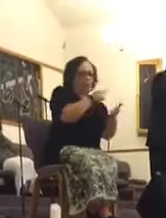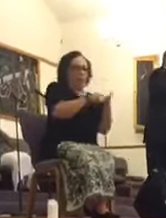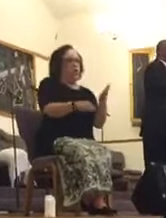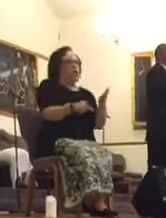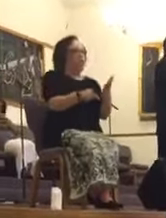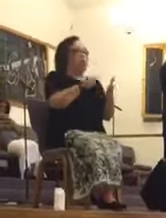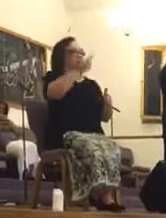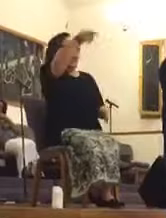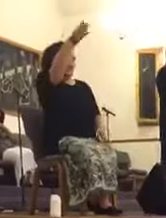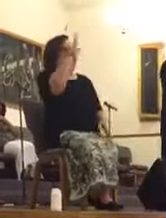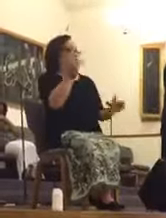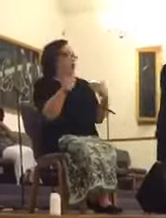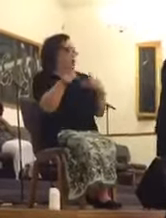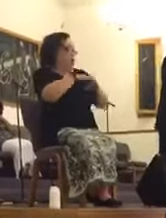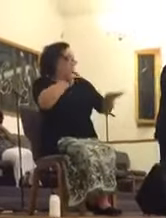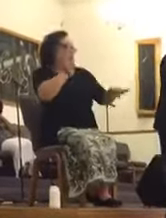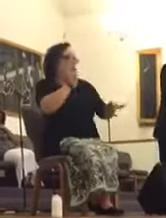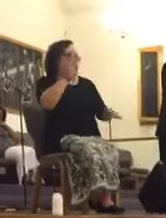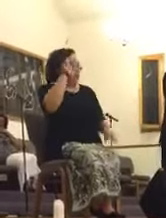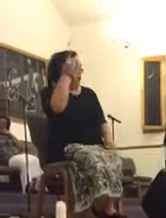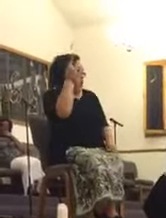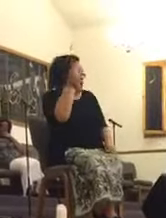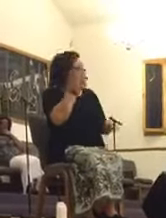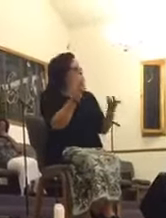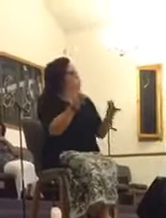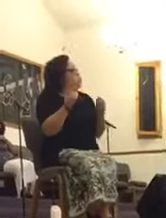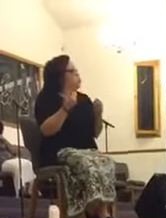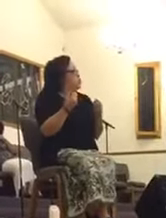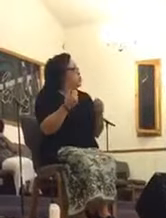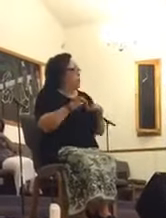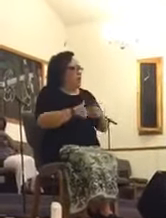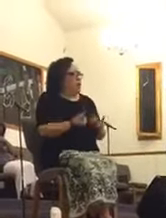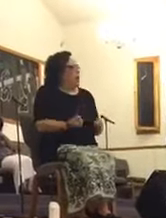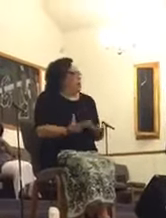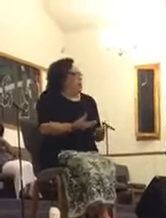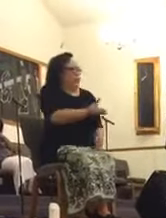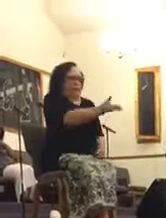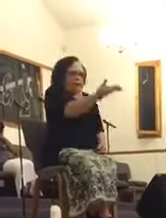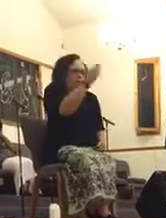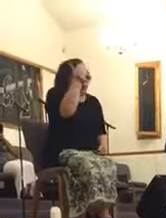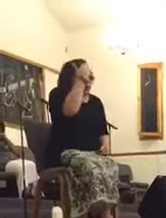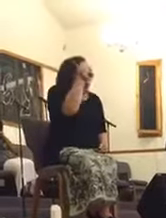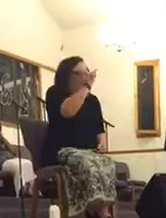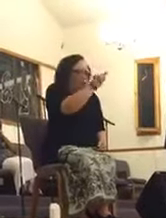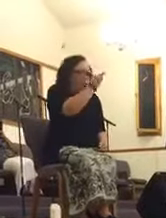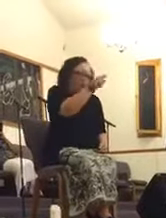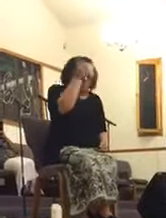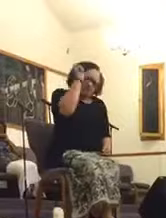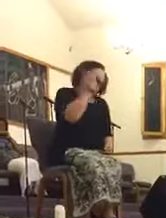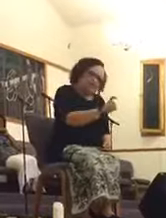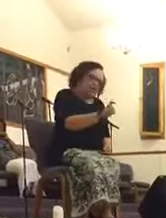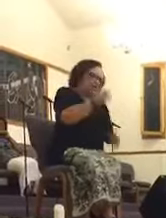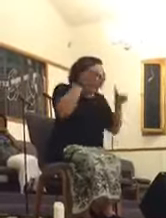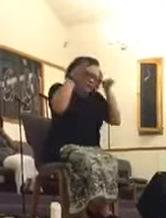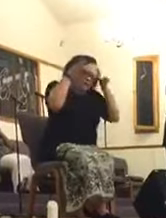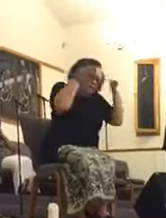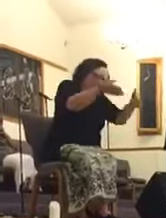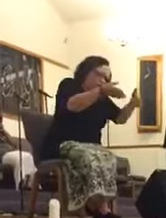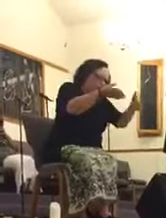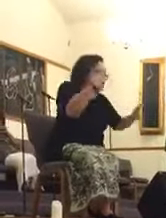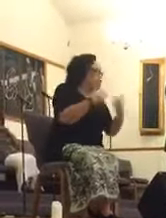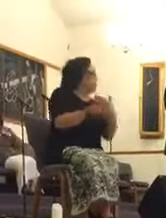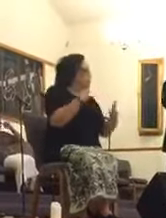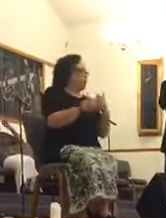here? Can I get a witness here? How many know that you got to stay focused even though you may